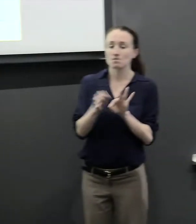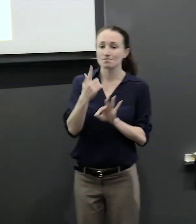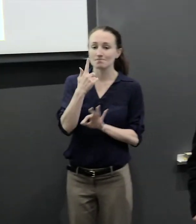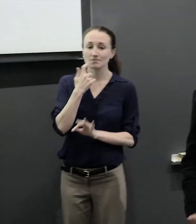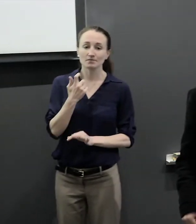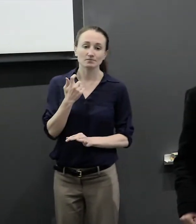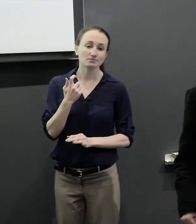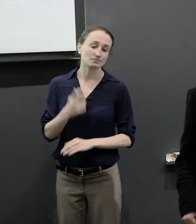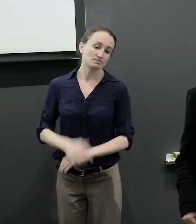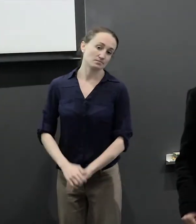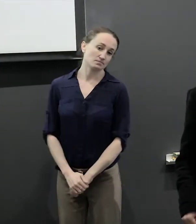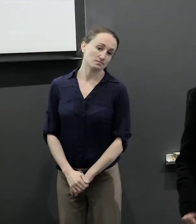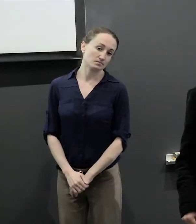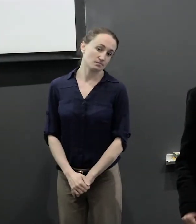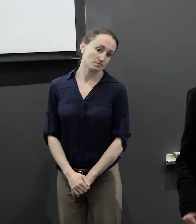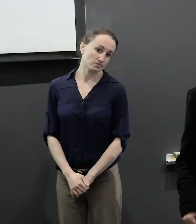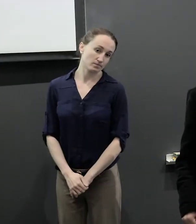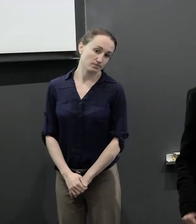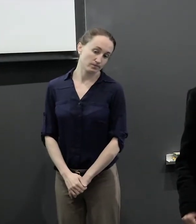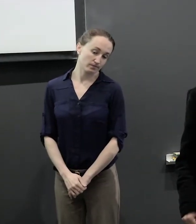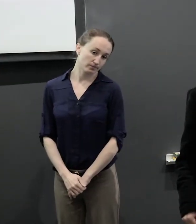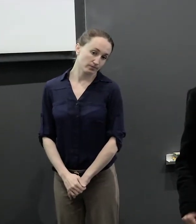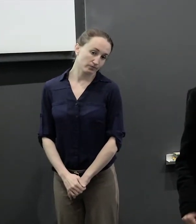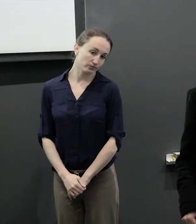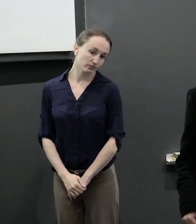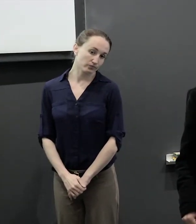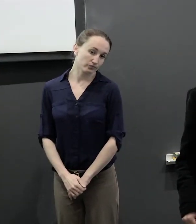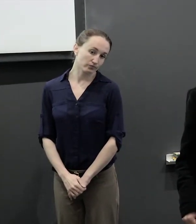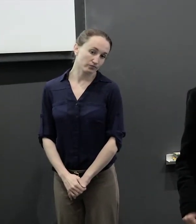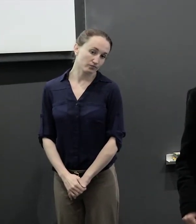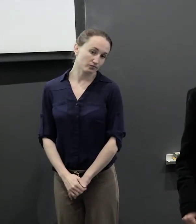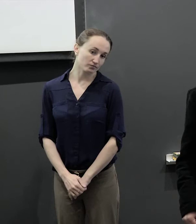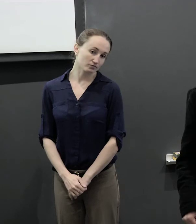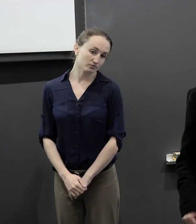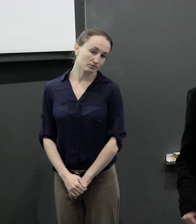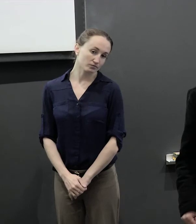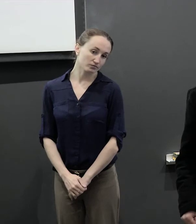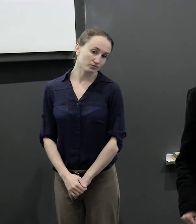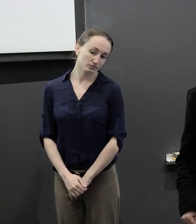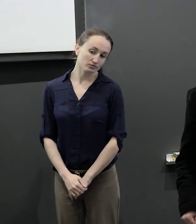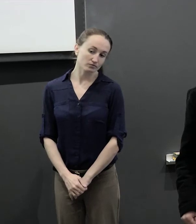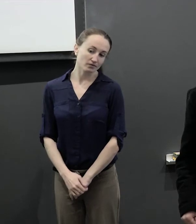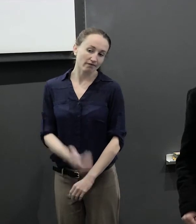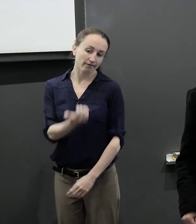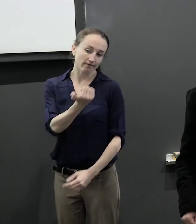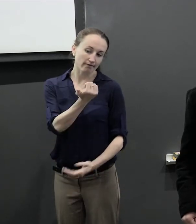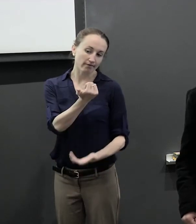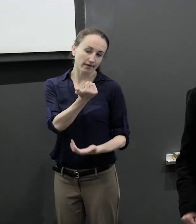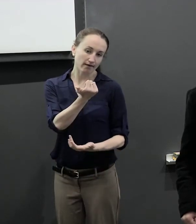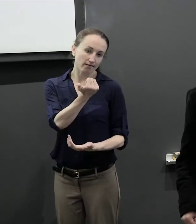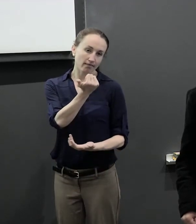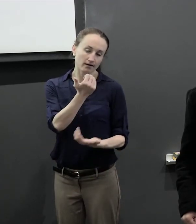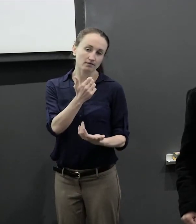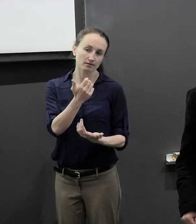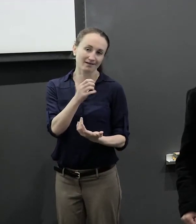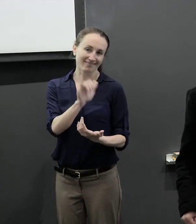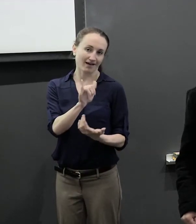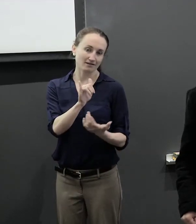the sort of dumb account of the fact that you're presenting. Absolutely, yeah.